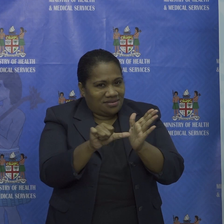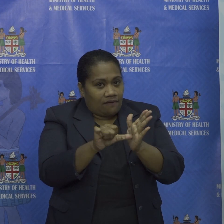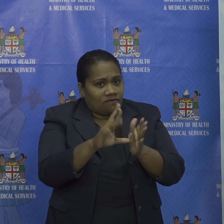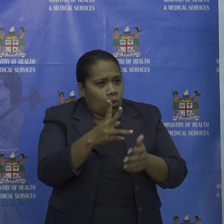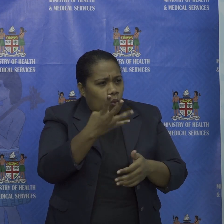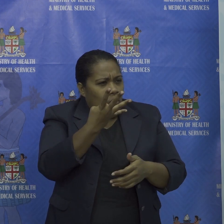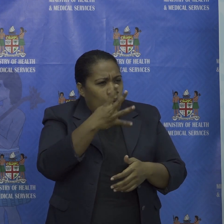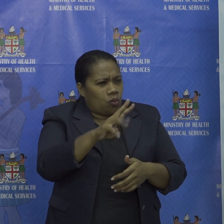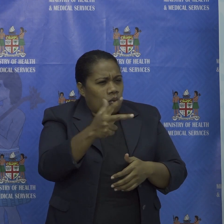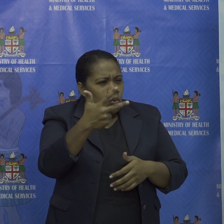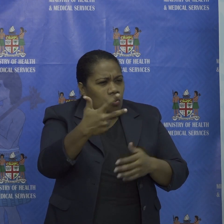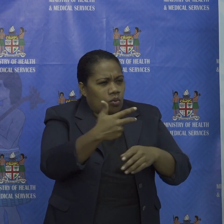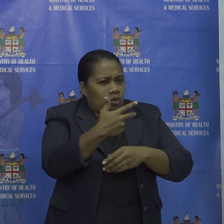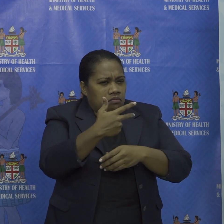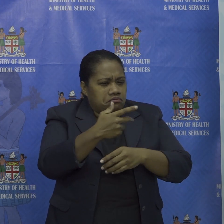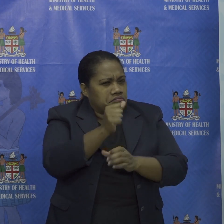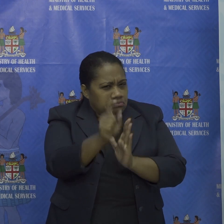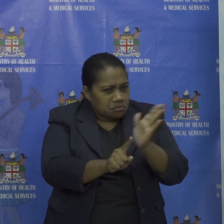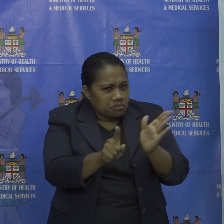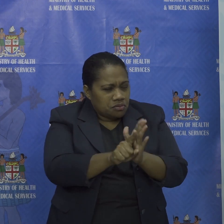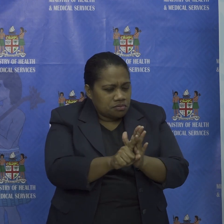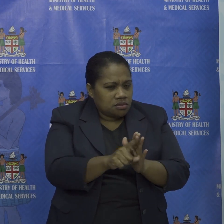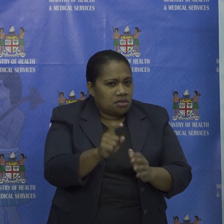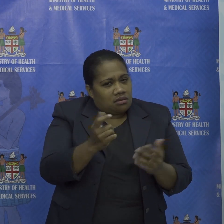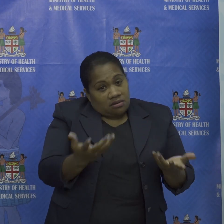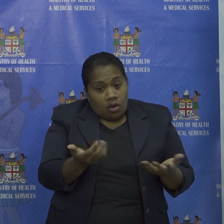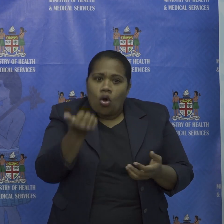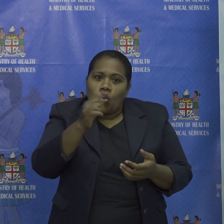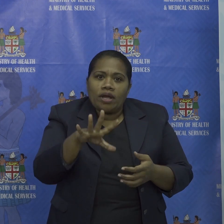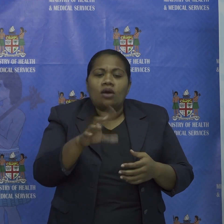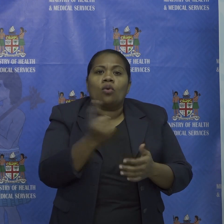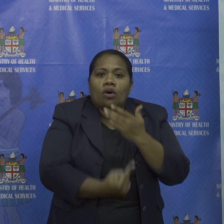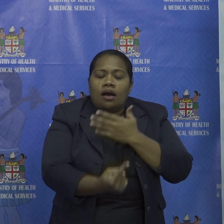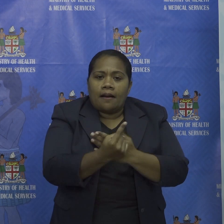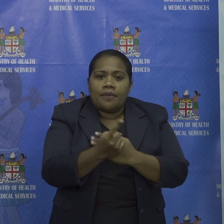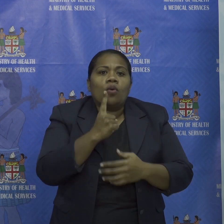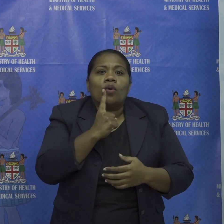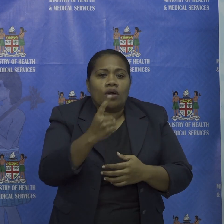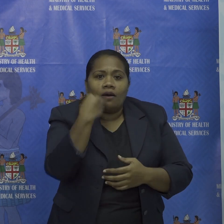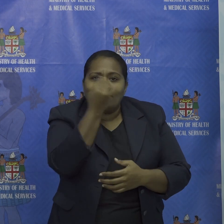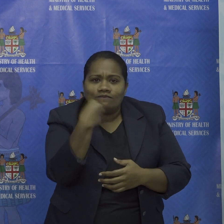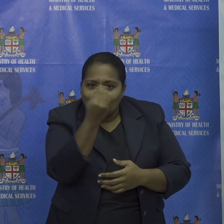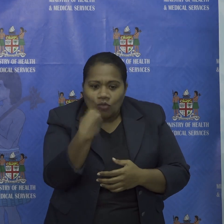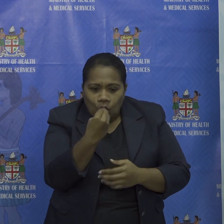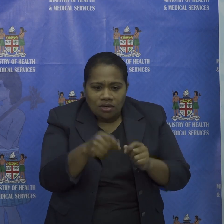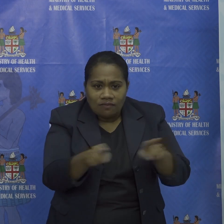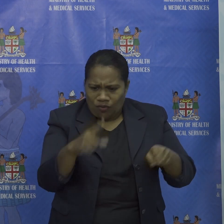impossible. We have ordered food packs that will be delivered throughout the lockdown area for Fijians who run out of